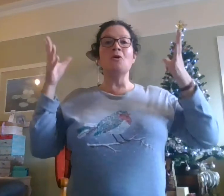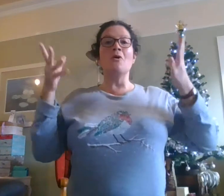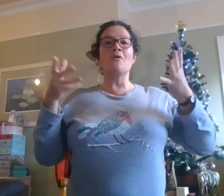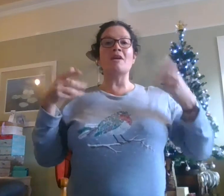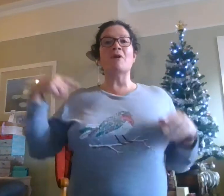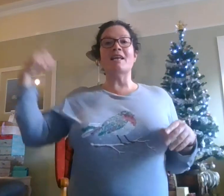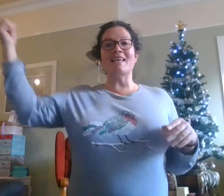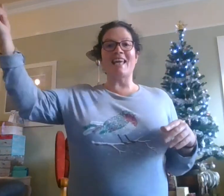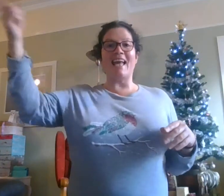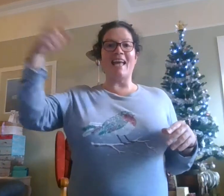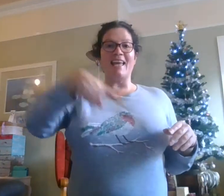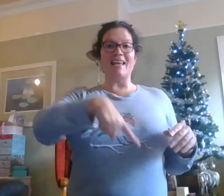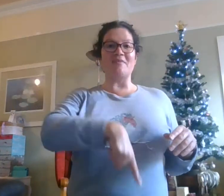glory when he came